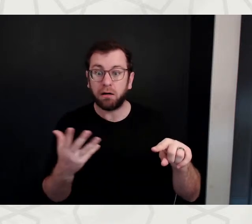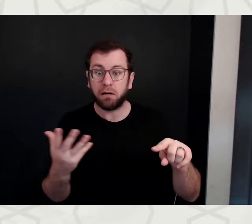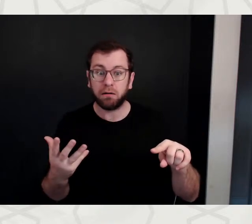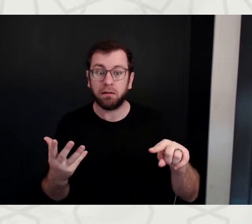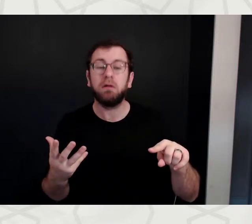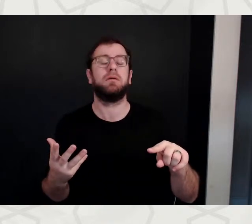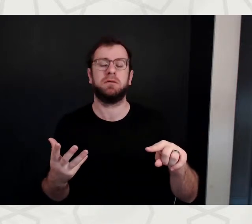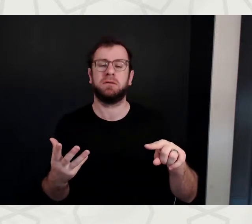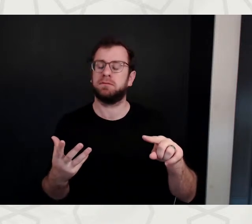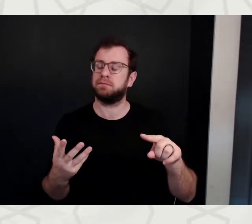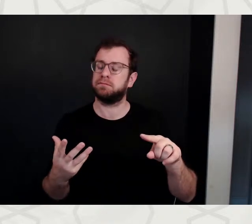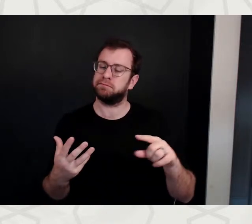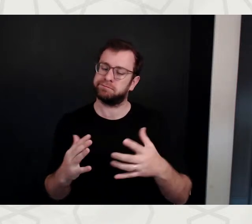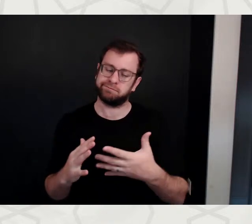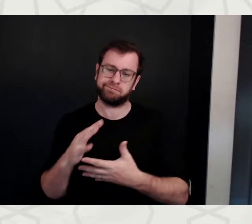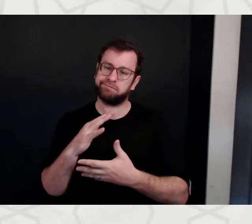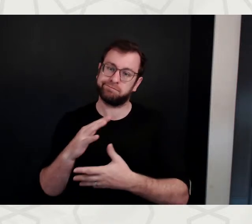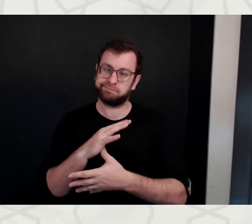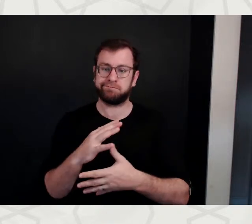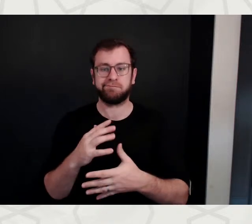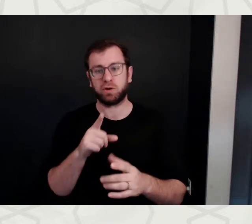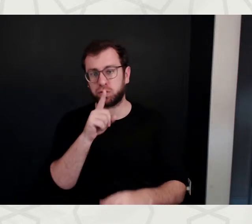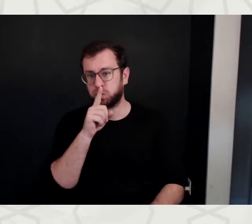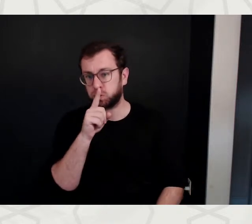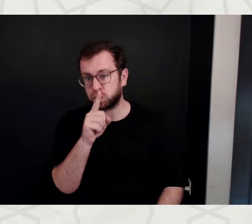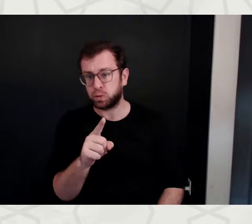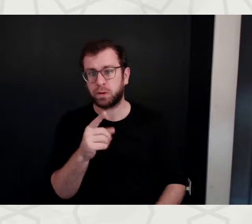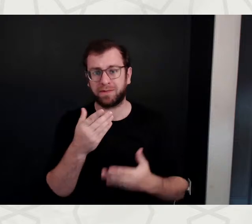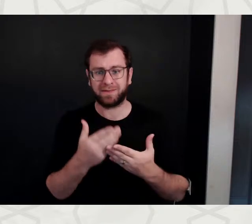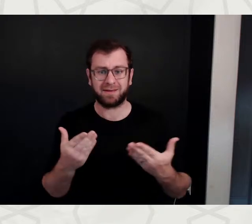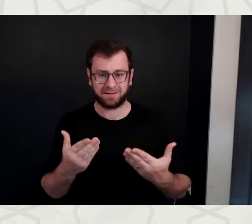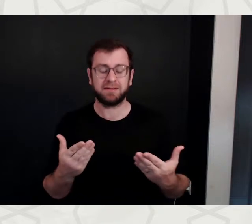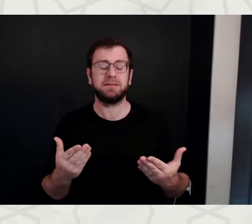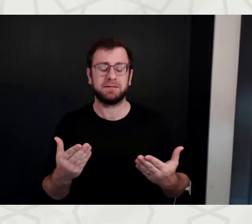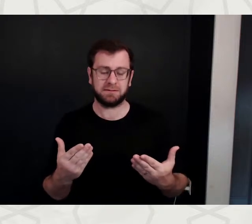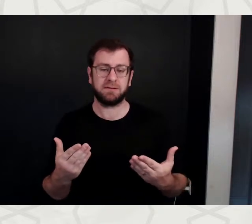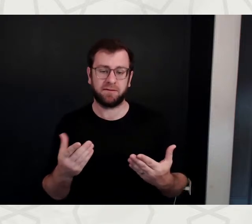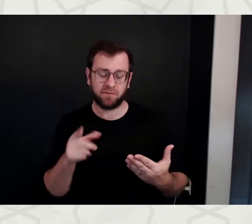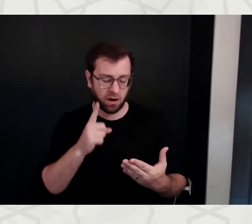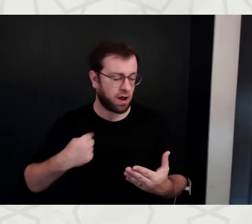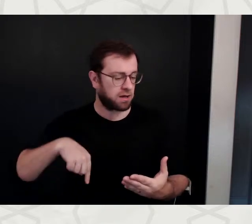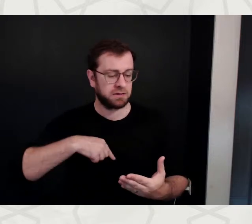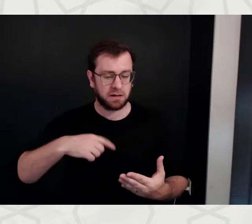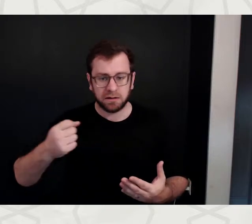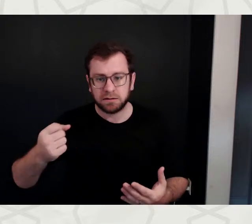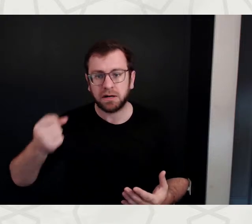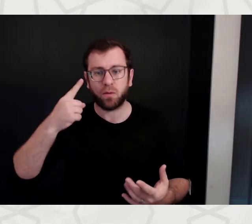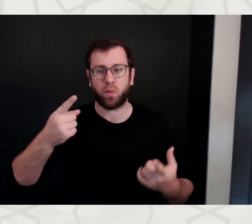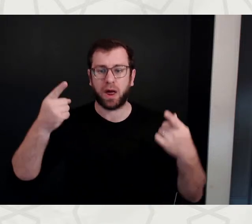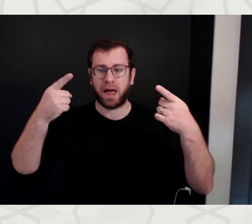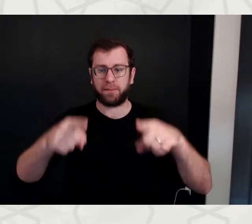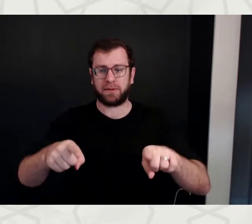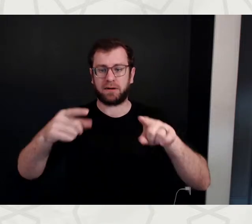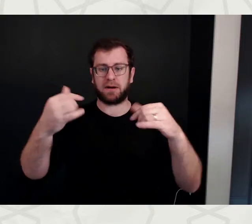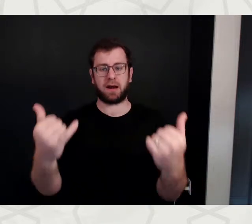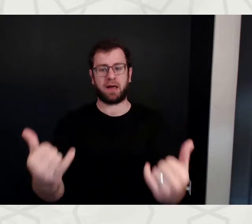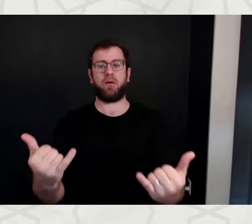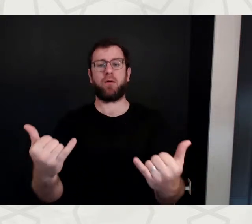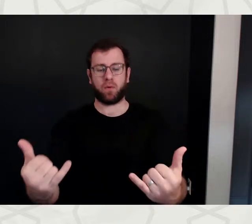one of the most important truths to our understanding about what is happening here